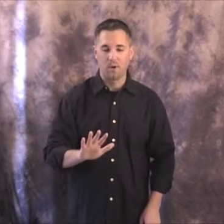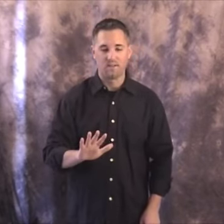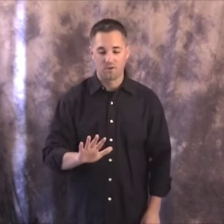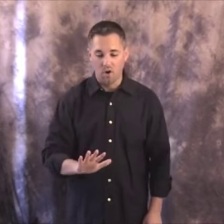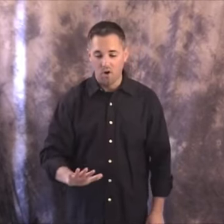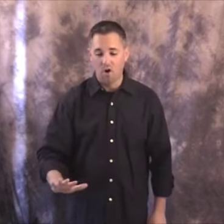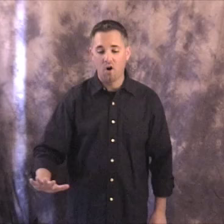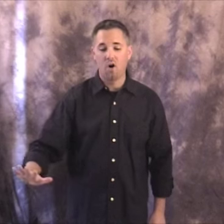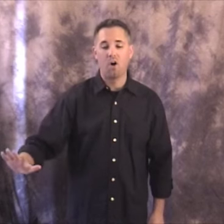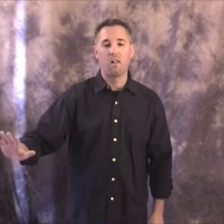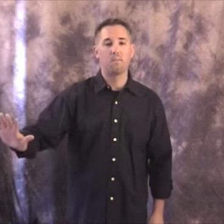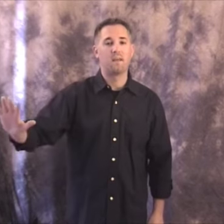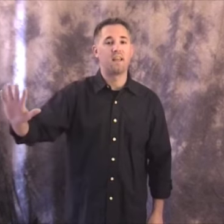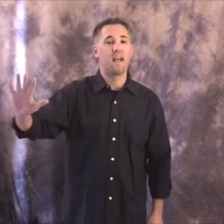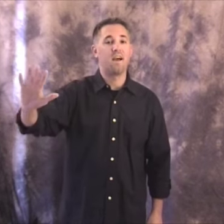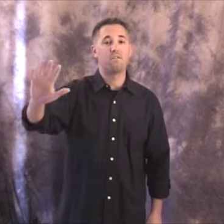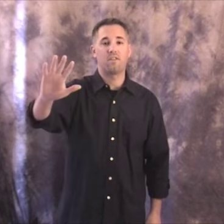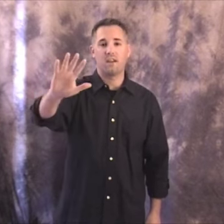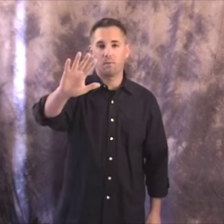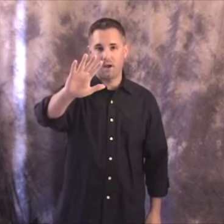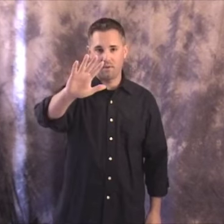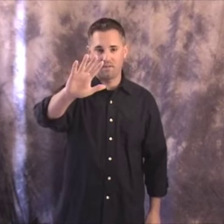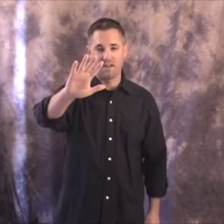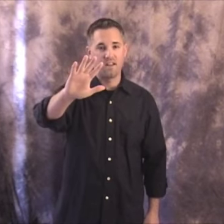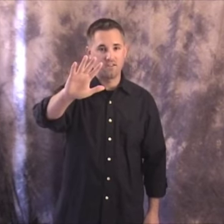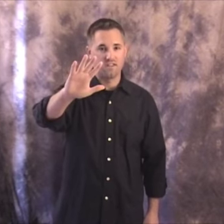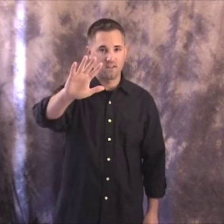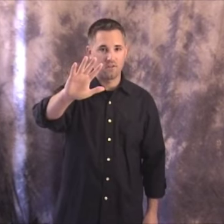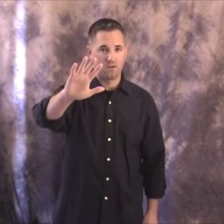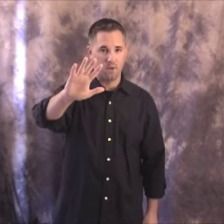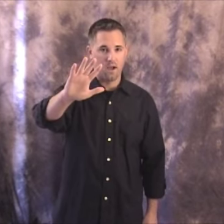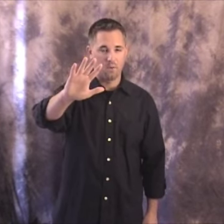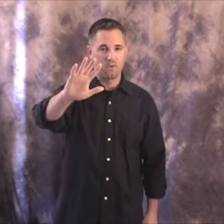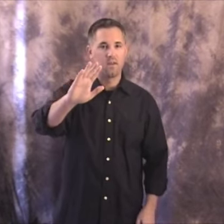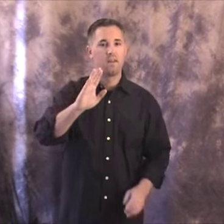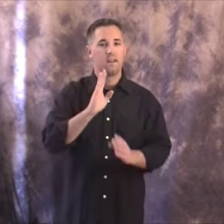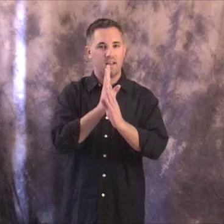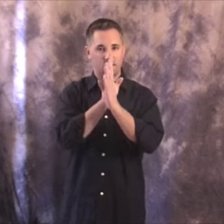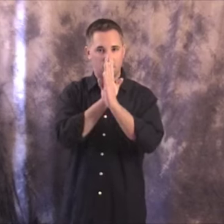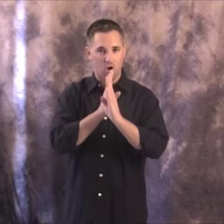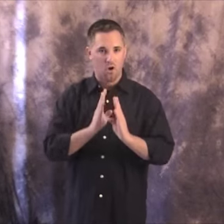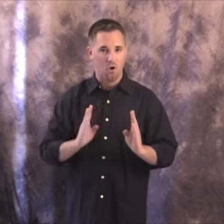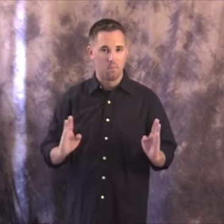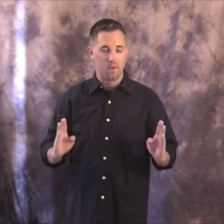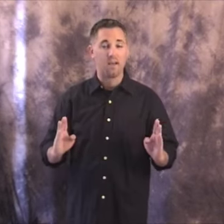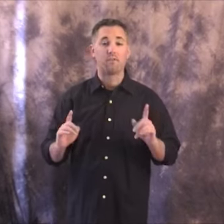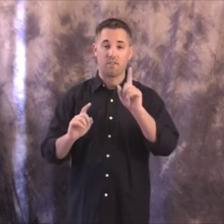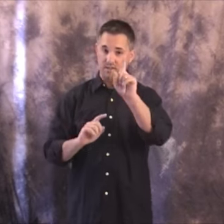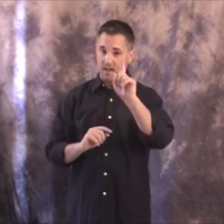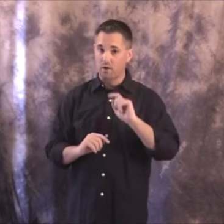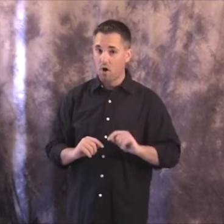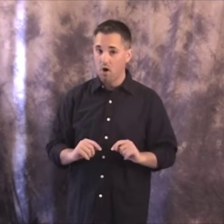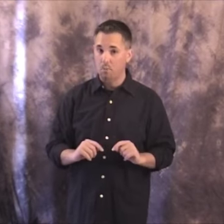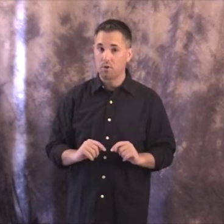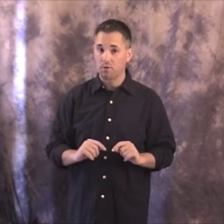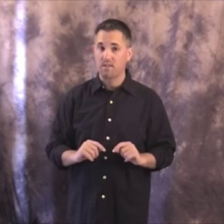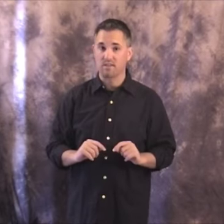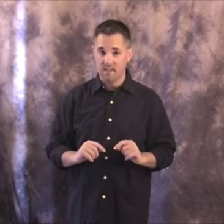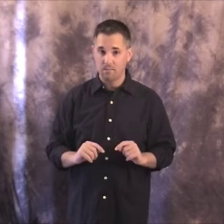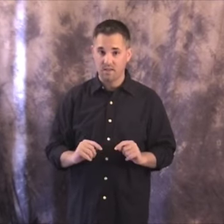it's all, meaning everything around us, not just things on the ground, is calm. And for the sign calm, we're using the same